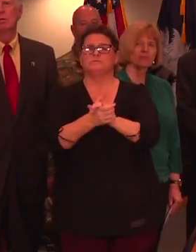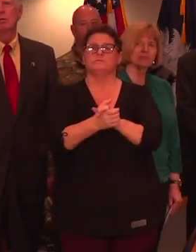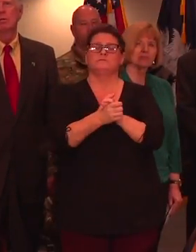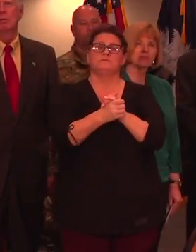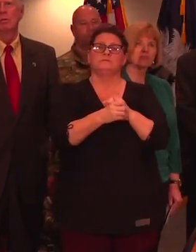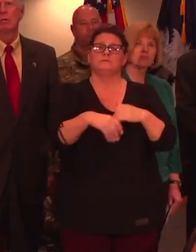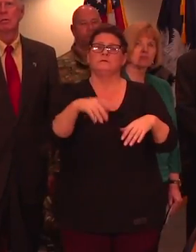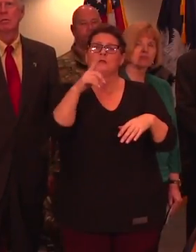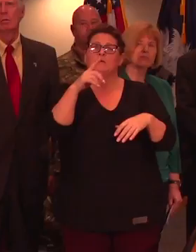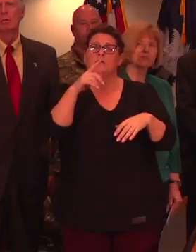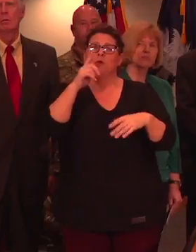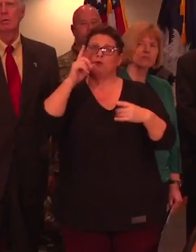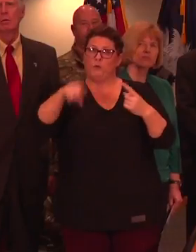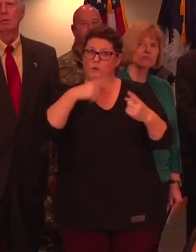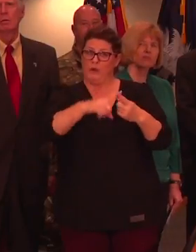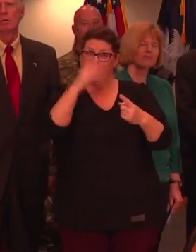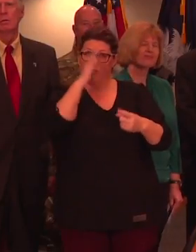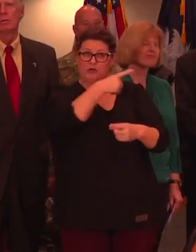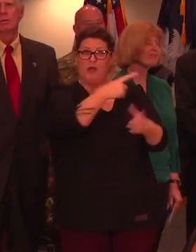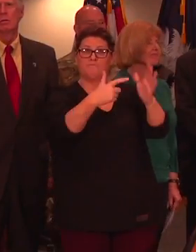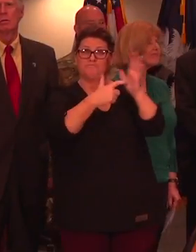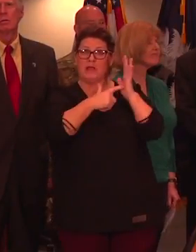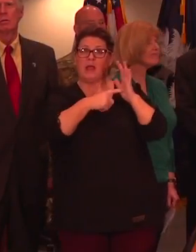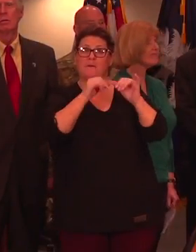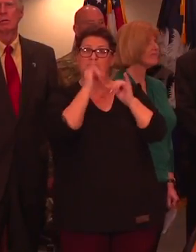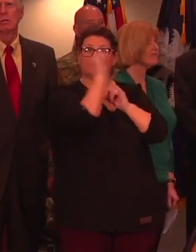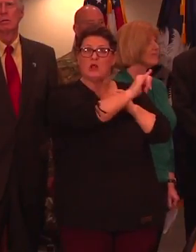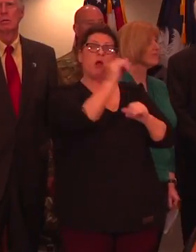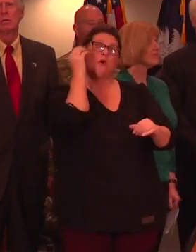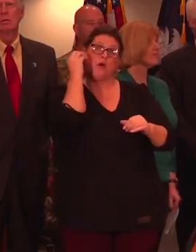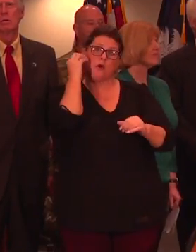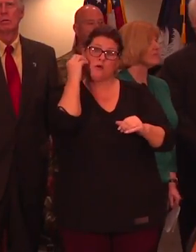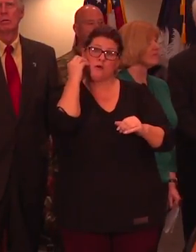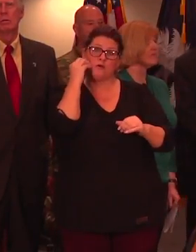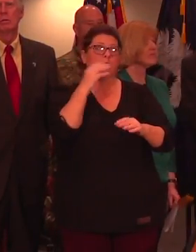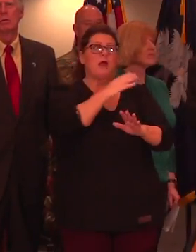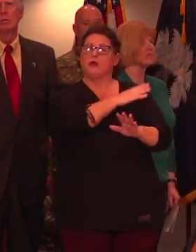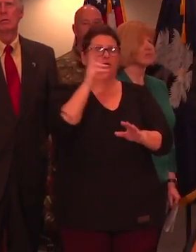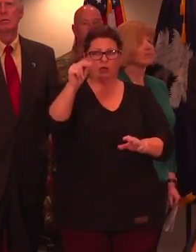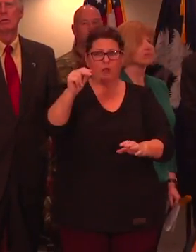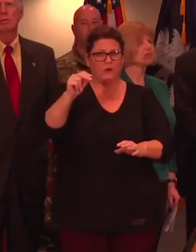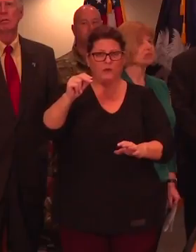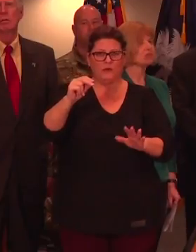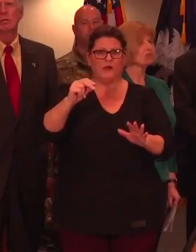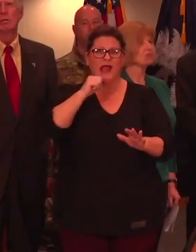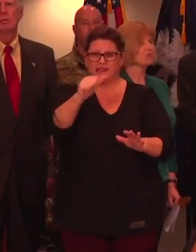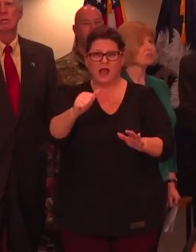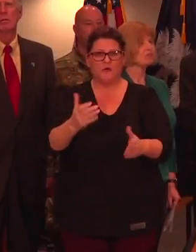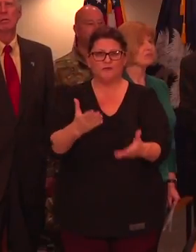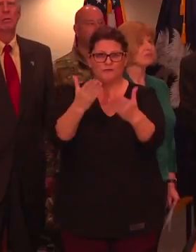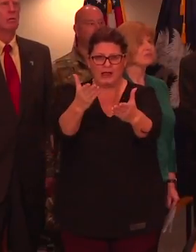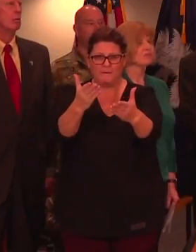recommendations of people not going out to curfews and mandates on that? Those are not recommendations. That is in the executive order, that the bars,